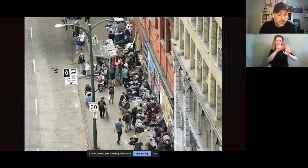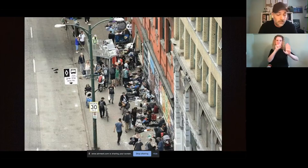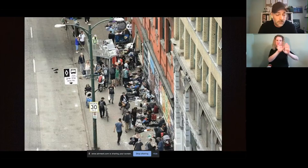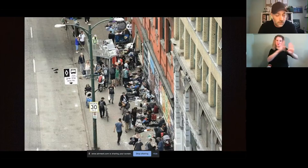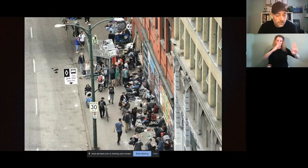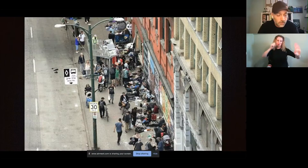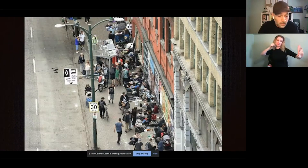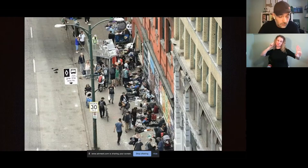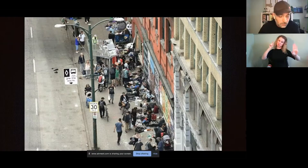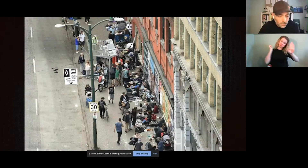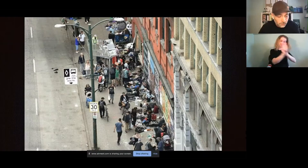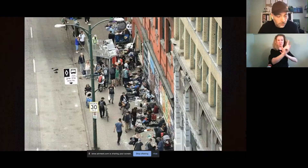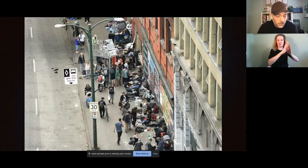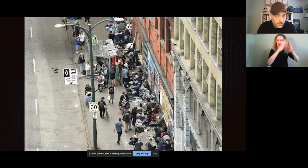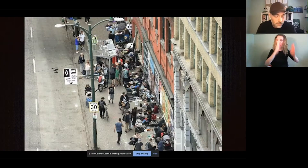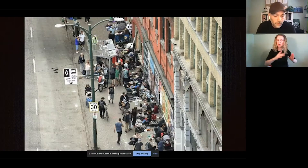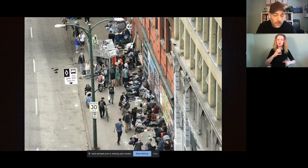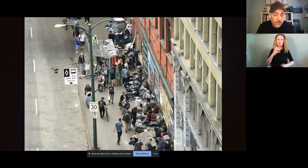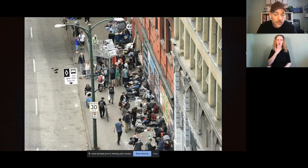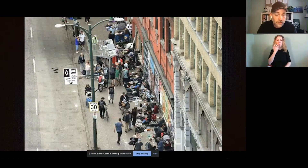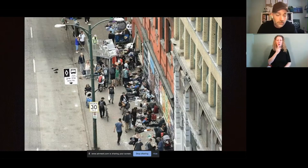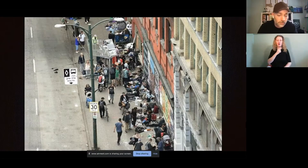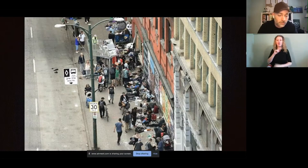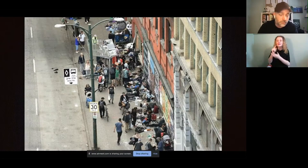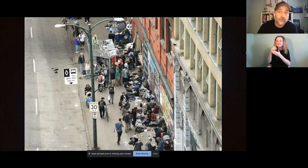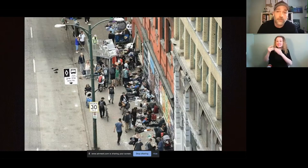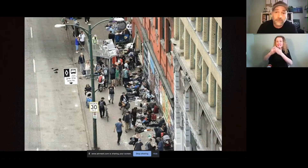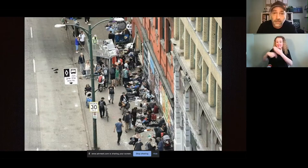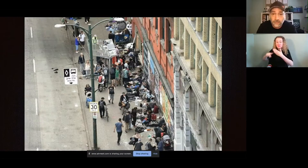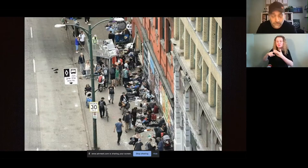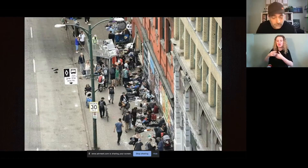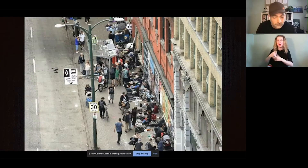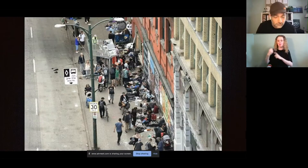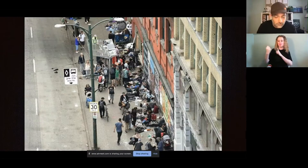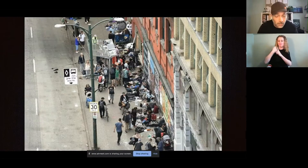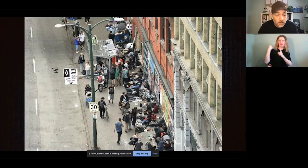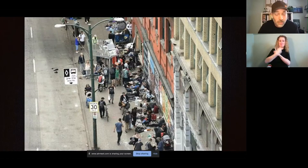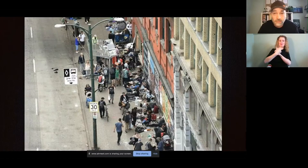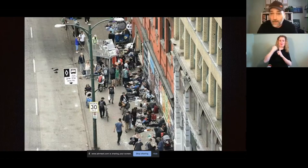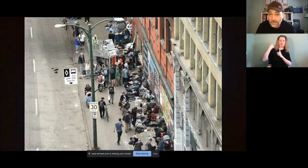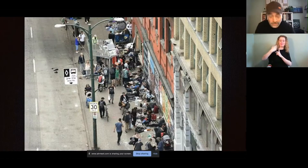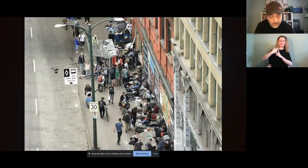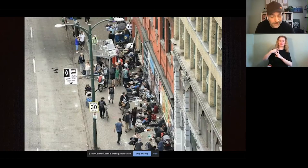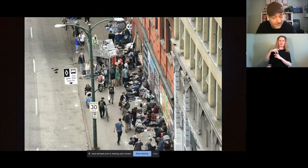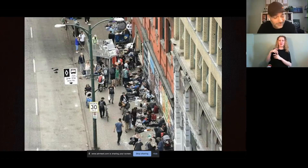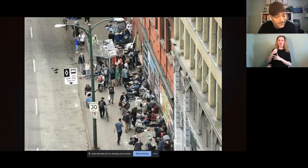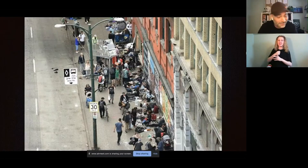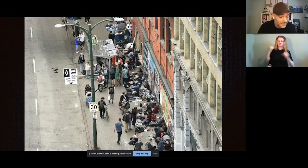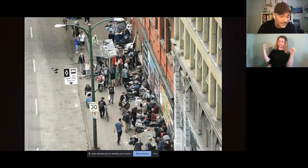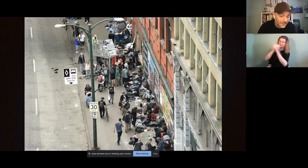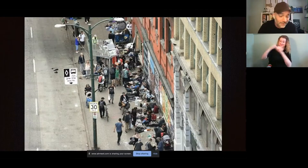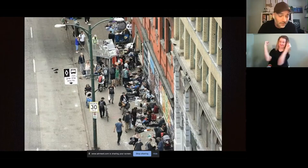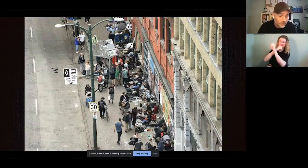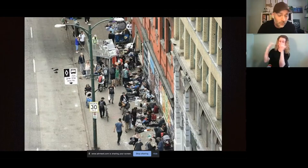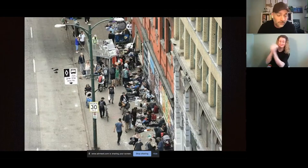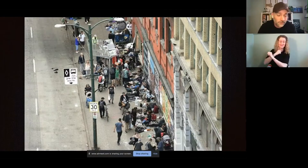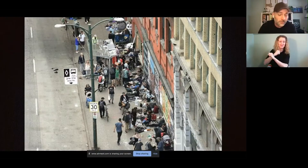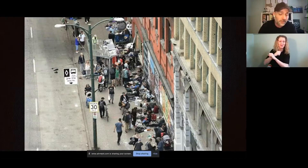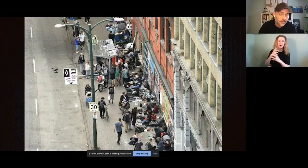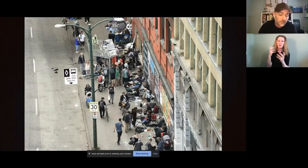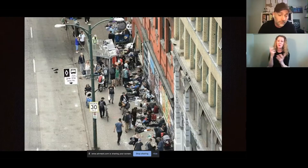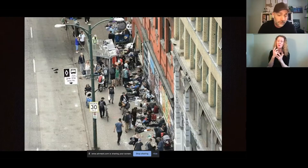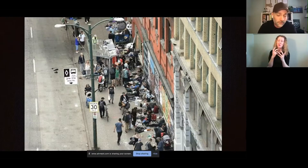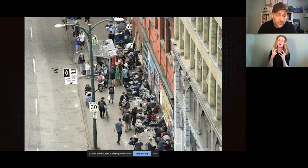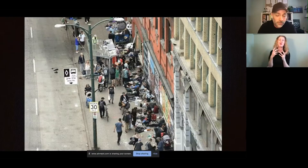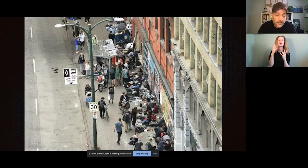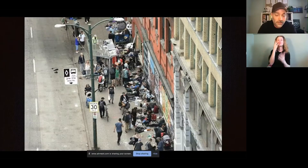week in the city, I was mugged, and a few days after that, I got into my first real fight. I lost badly. I saw more diversity